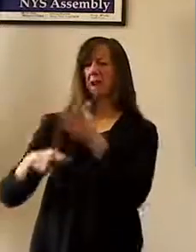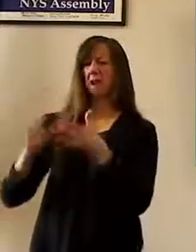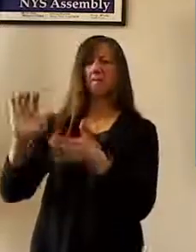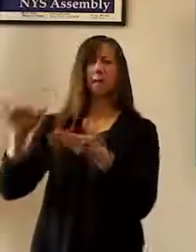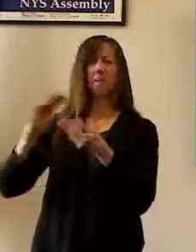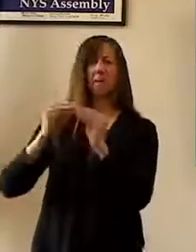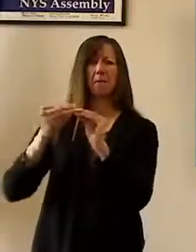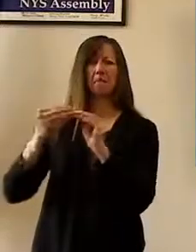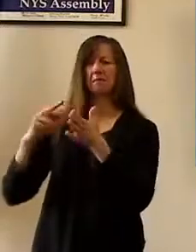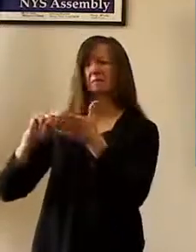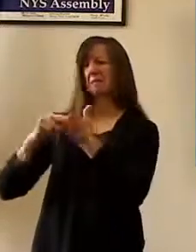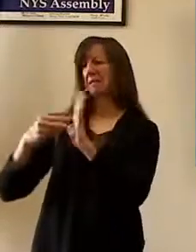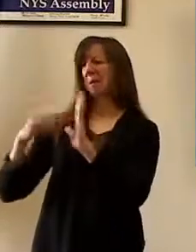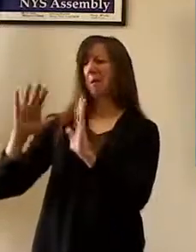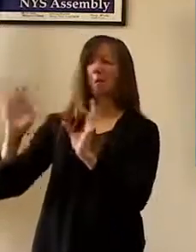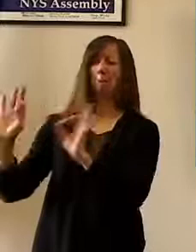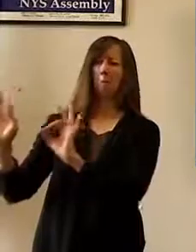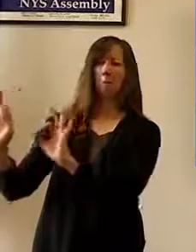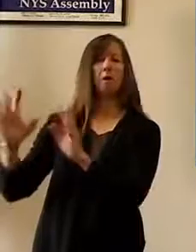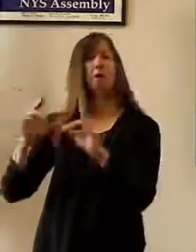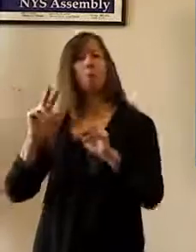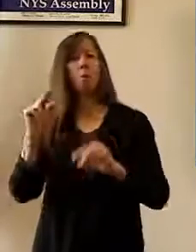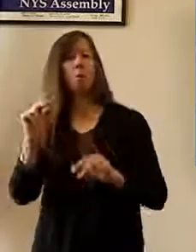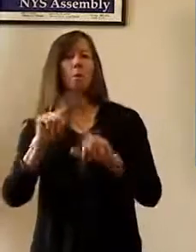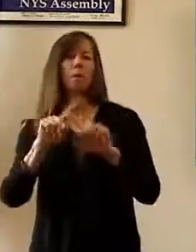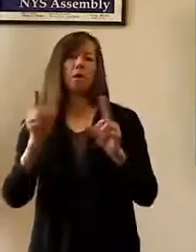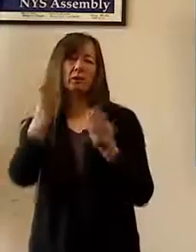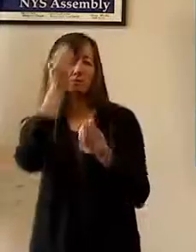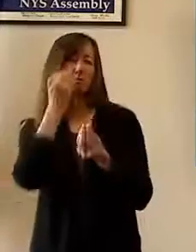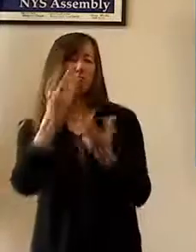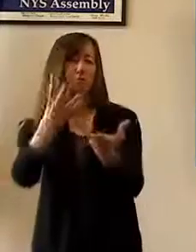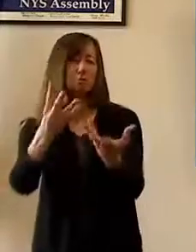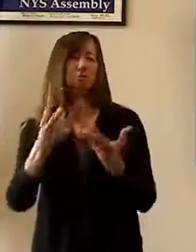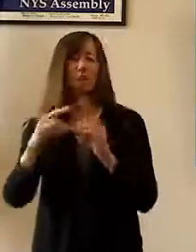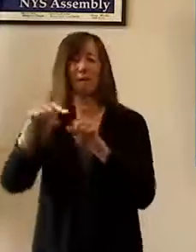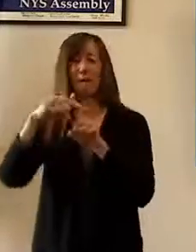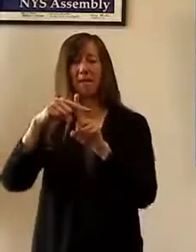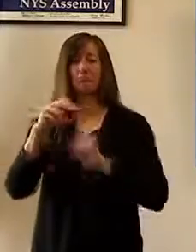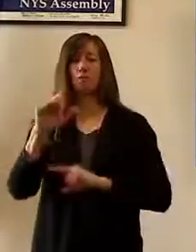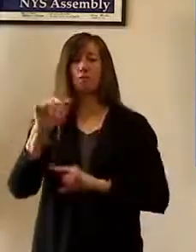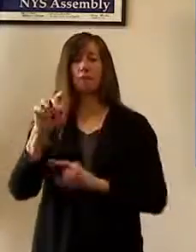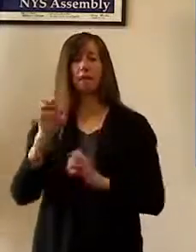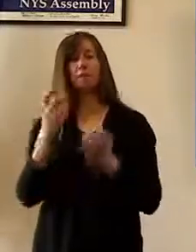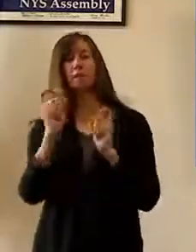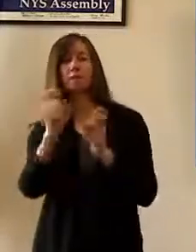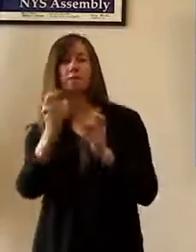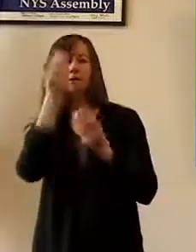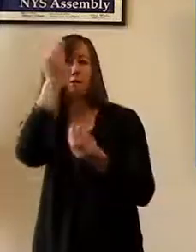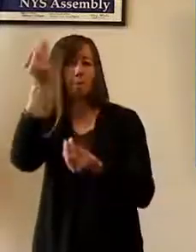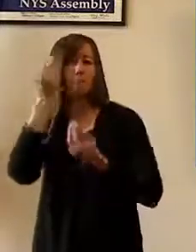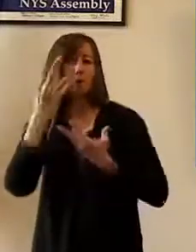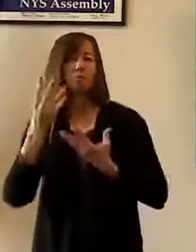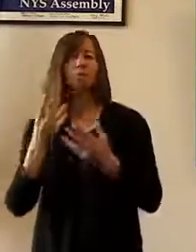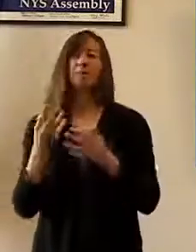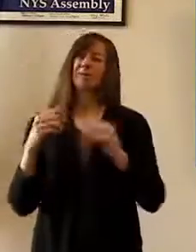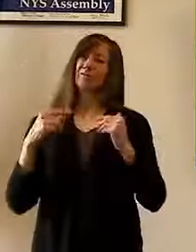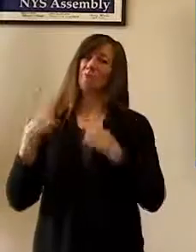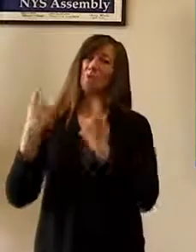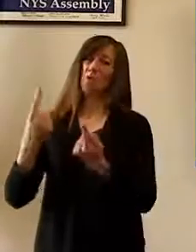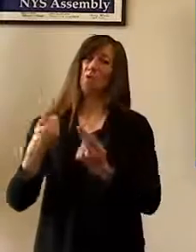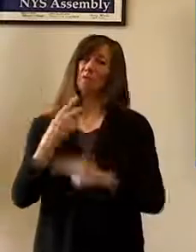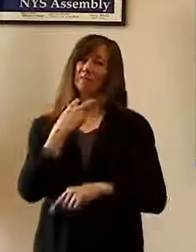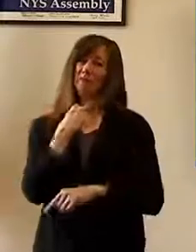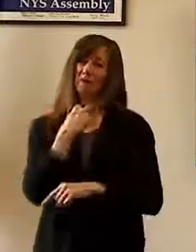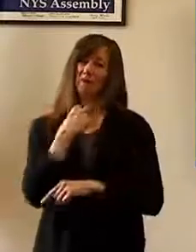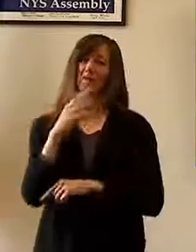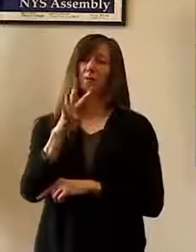measurement that we just use as information, and we've been stuck at this 4.28%. We've seen some fluctuation